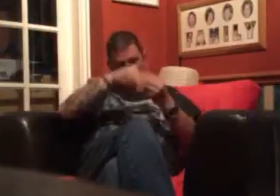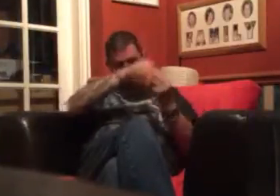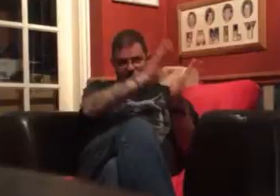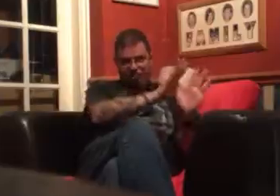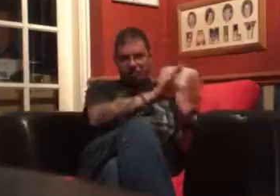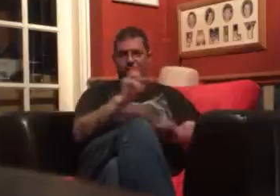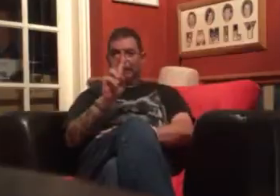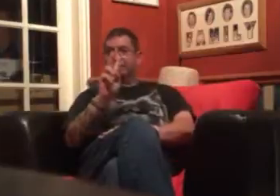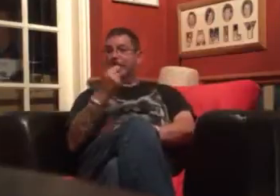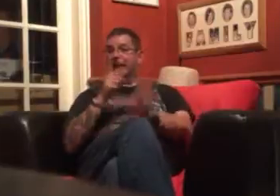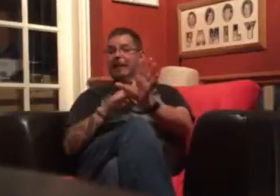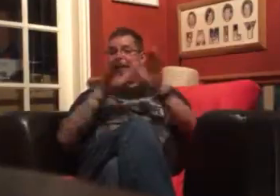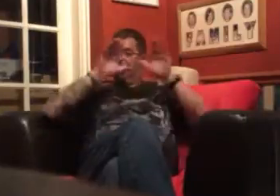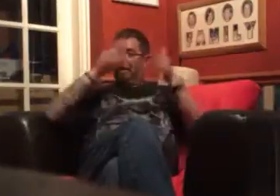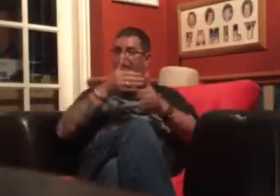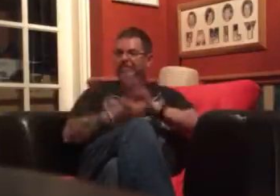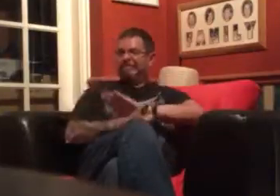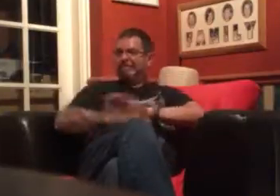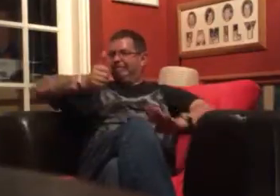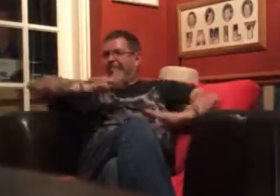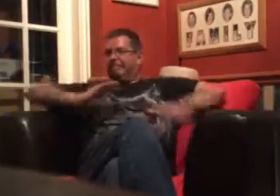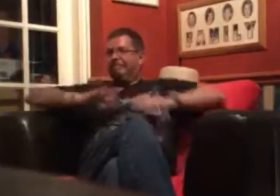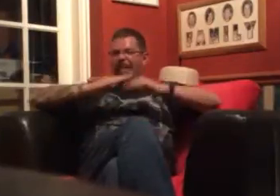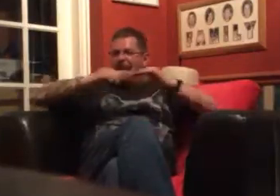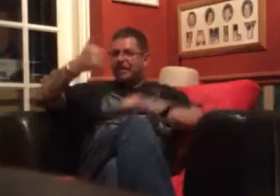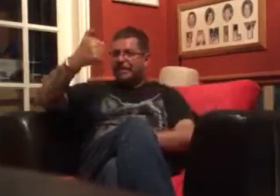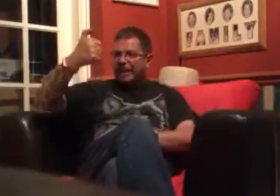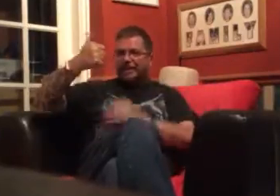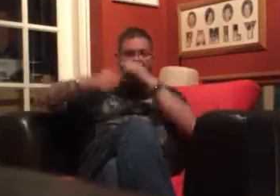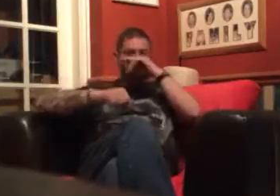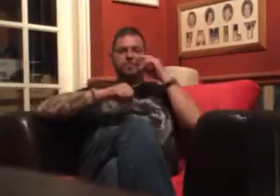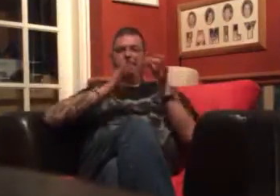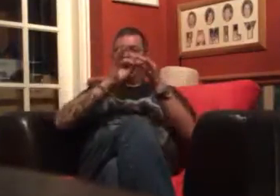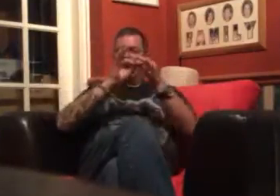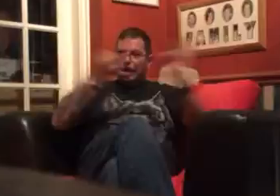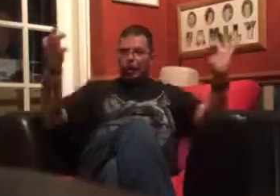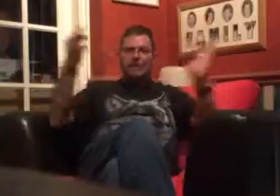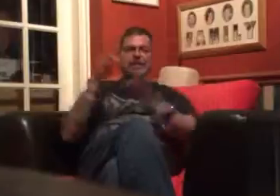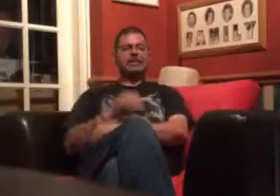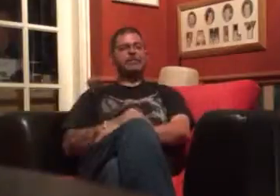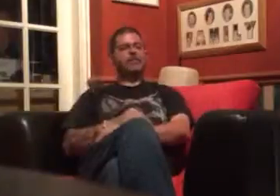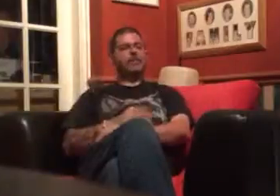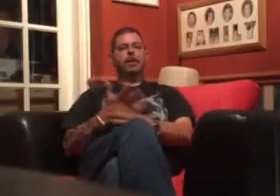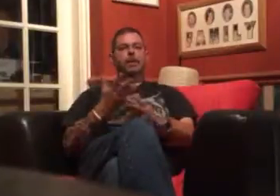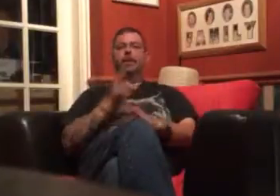professional ethics. And the second year was then focusing on the skills a little more so, looking for a level 6 language, your